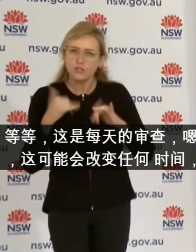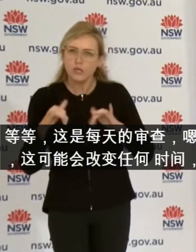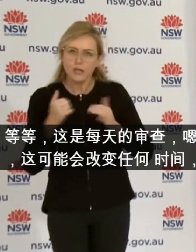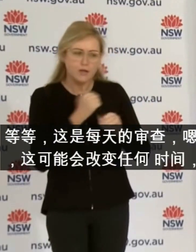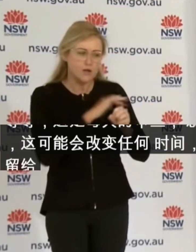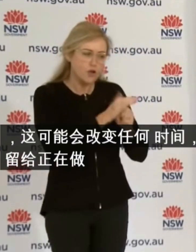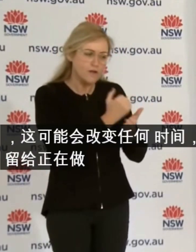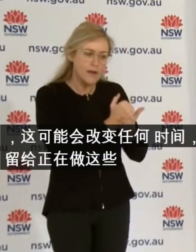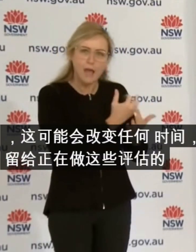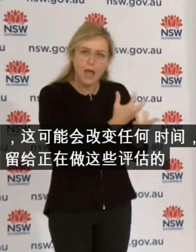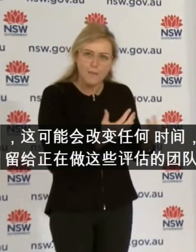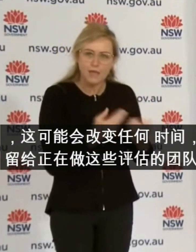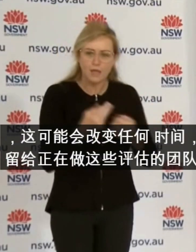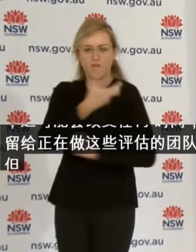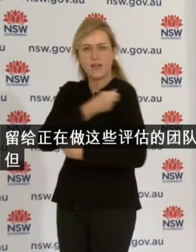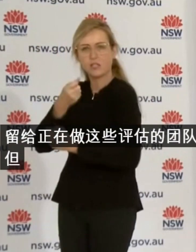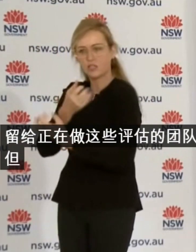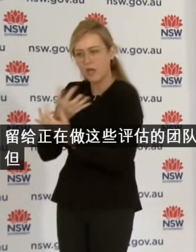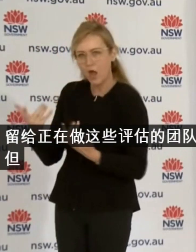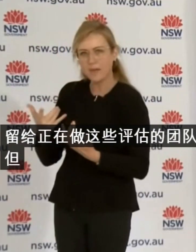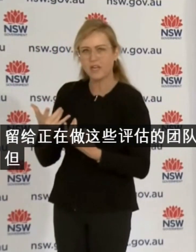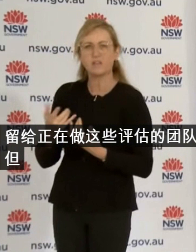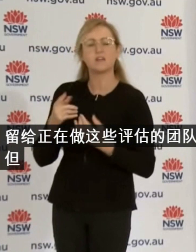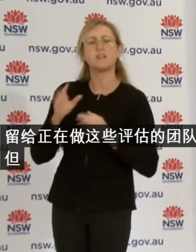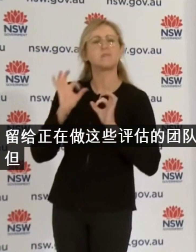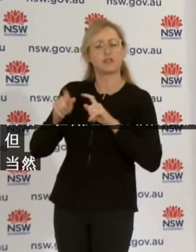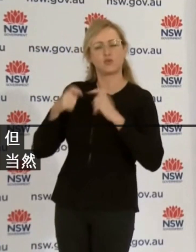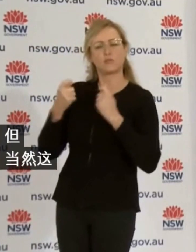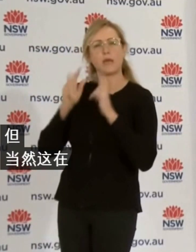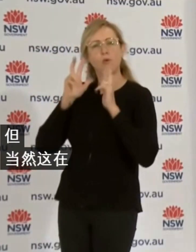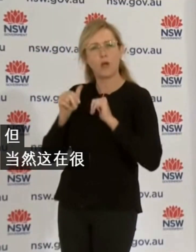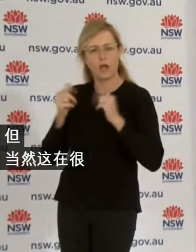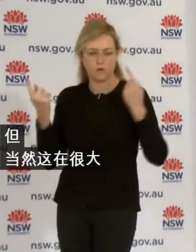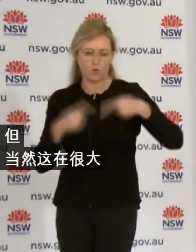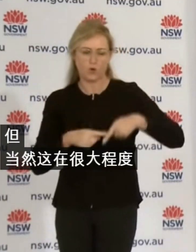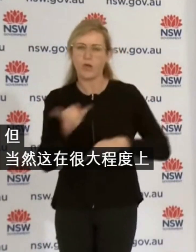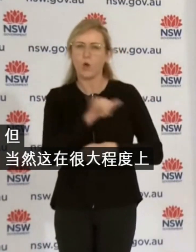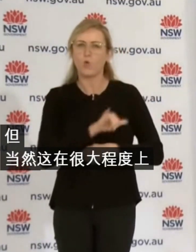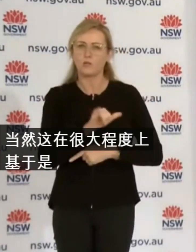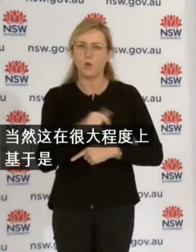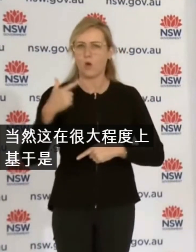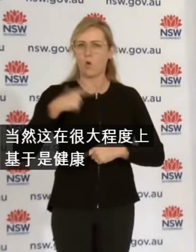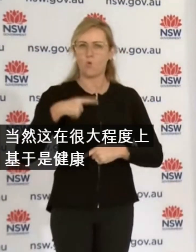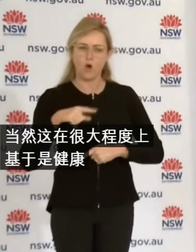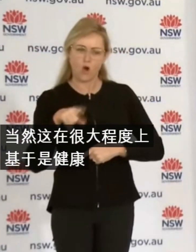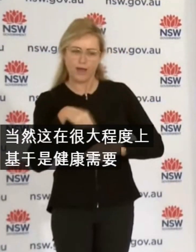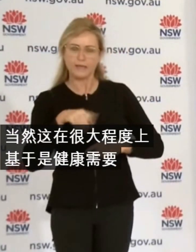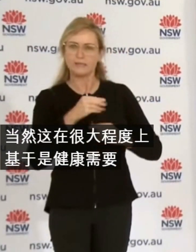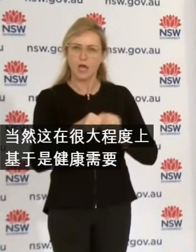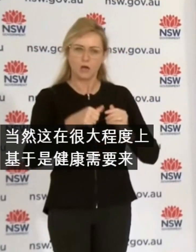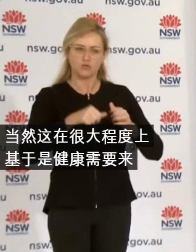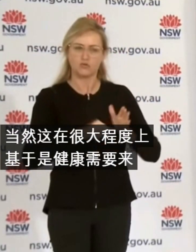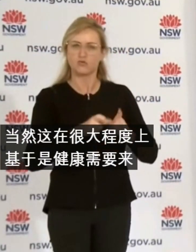So I'll leave that to the team who's doing that to make those assessments. But certainly it's very much based on the health